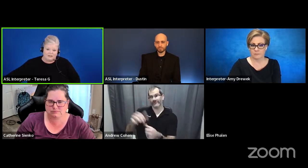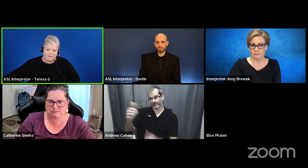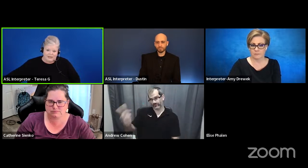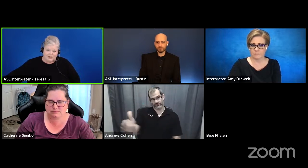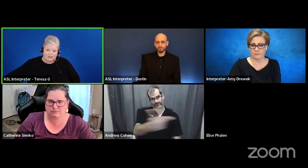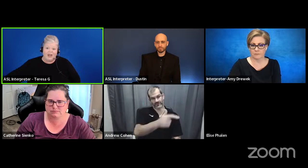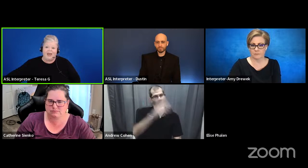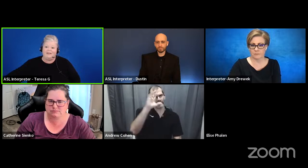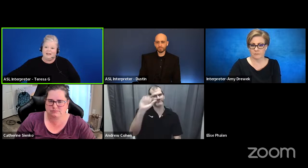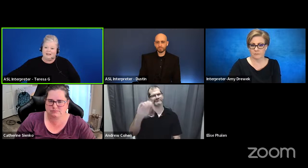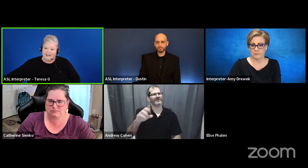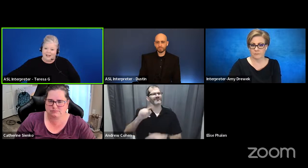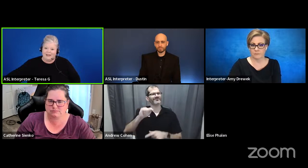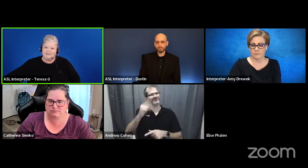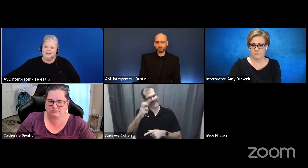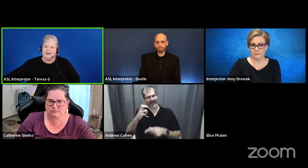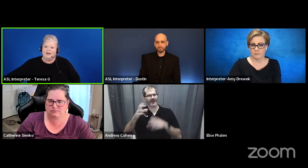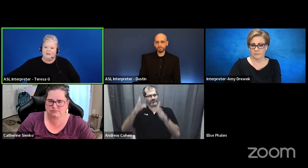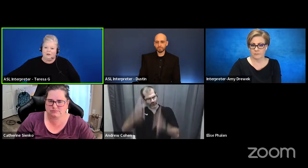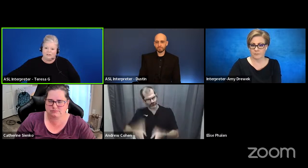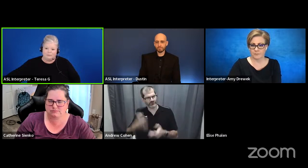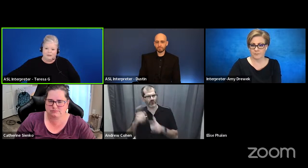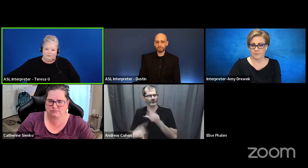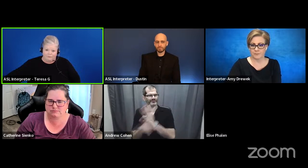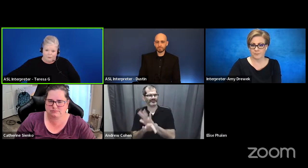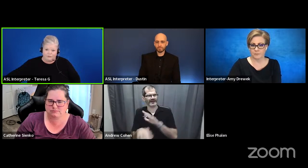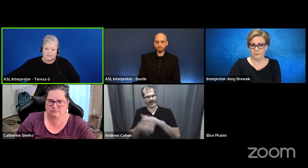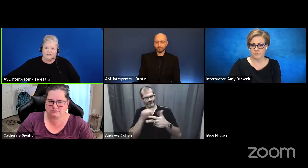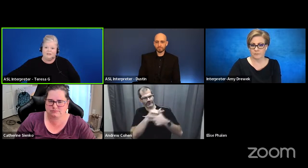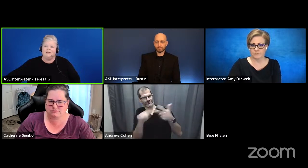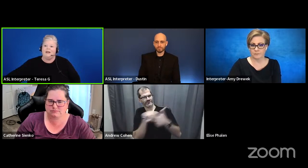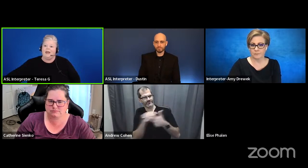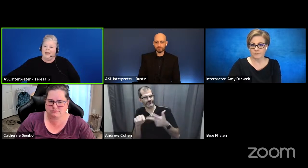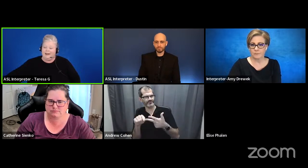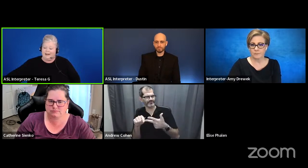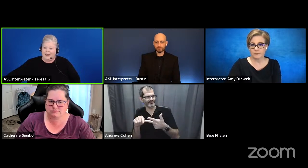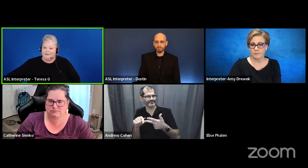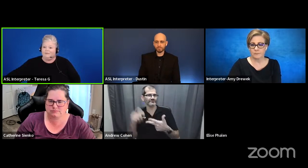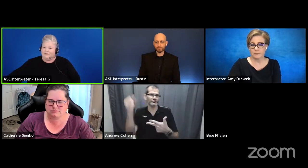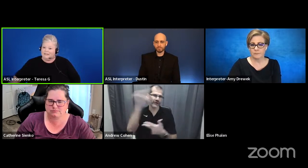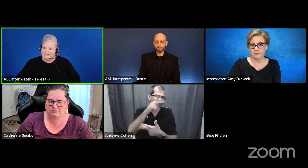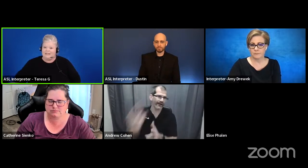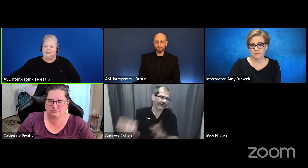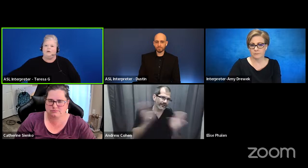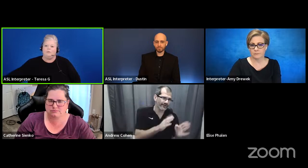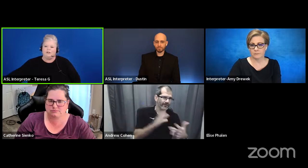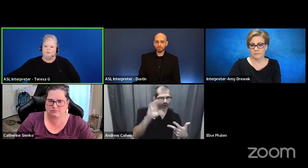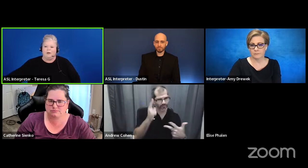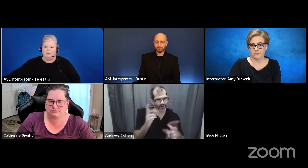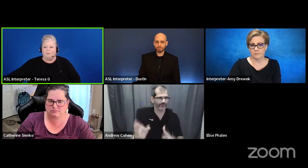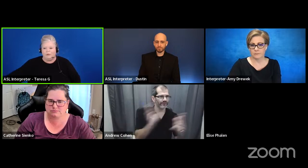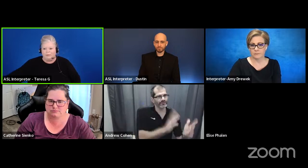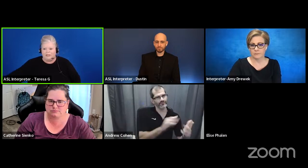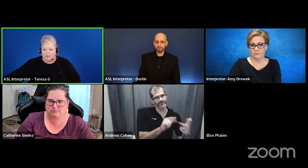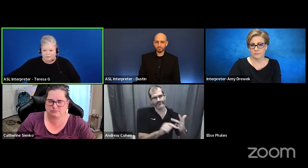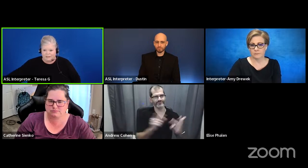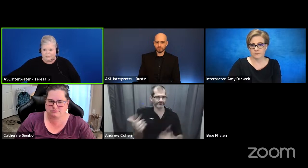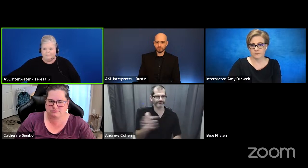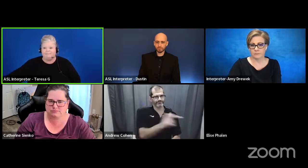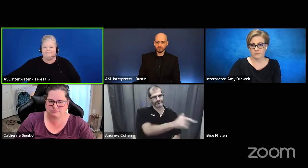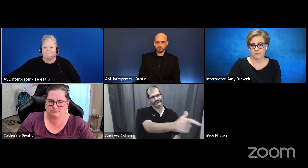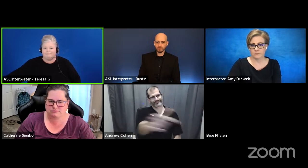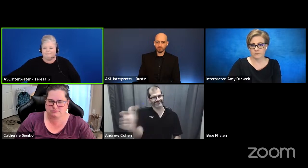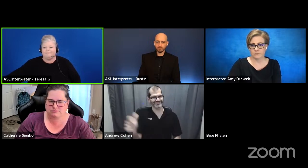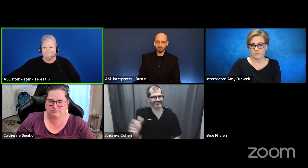and cons of each. And then at the end, have the ultimate vote and have to see which one would be